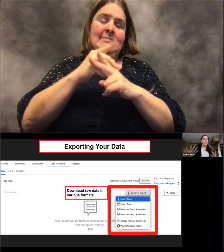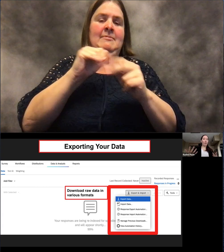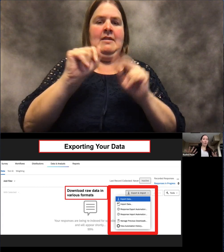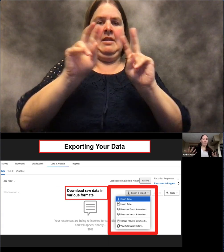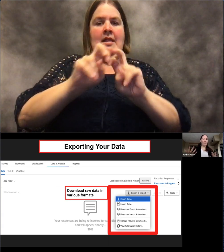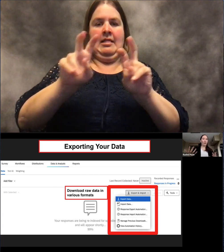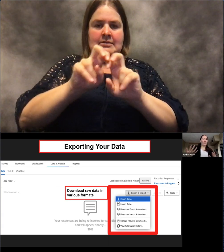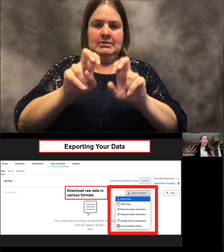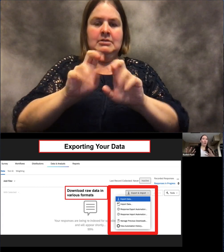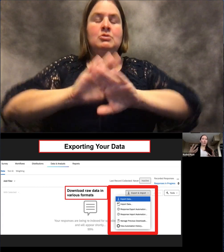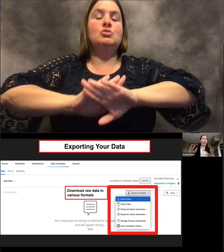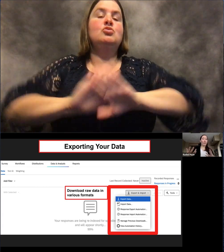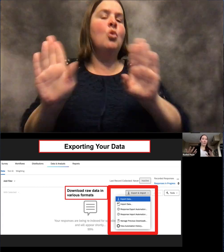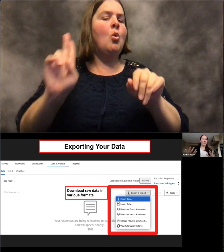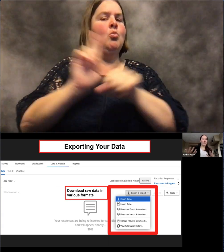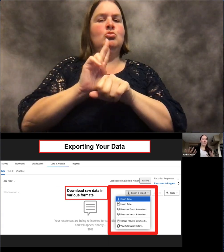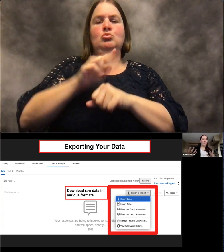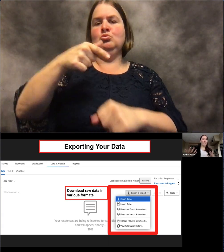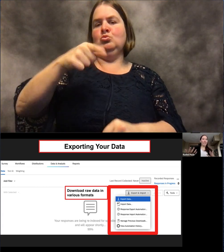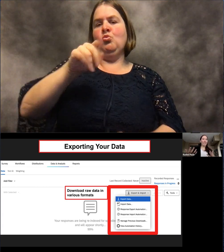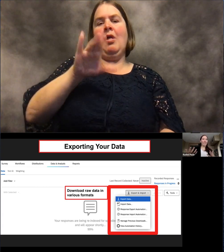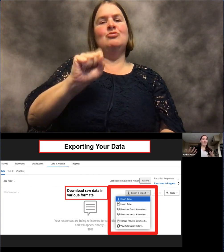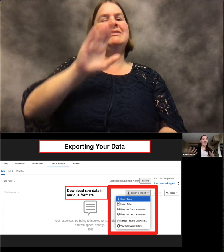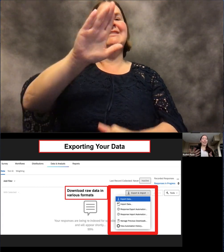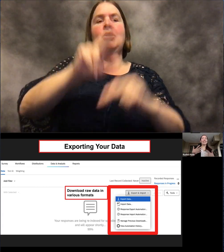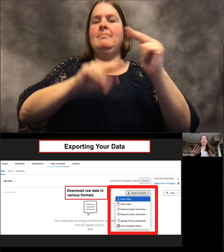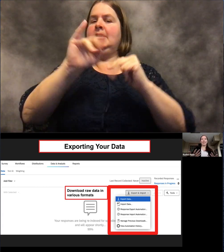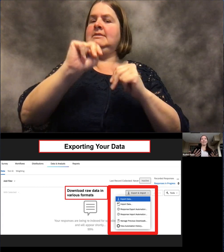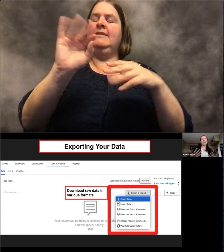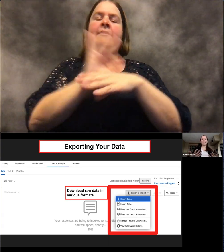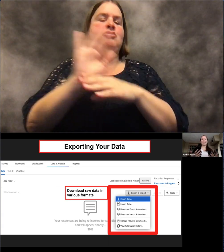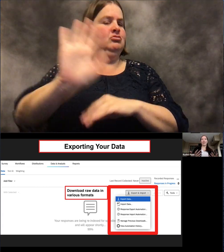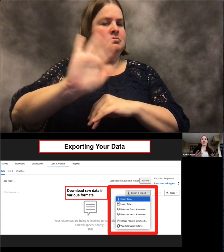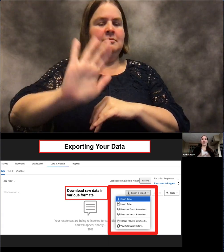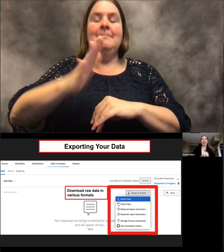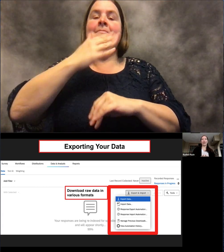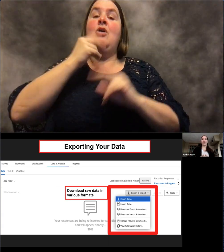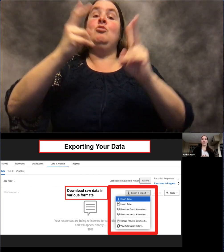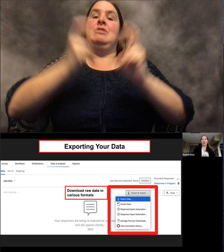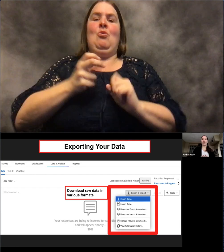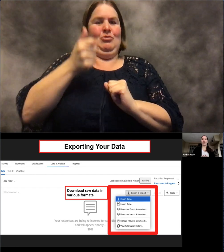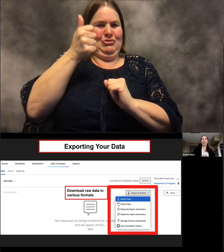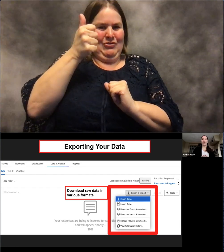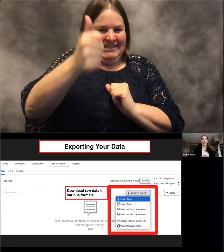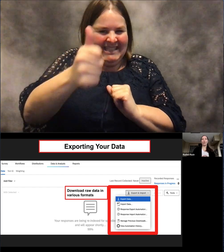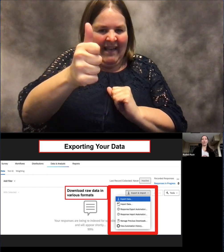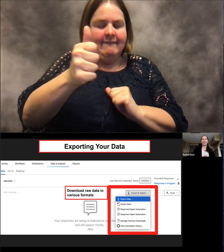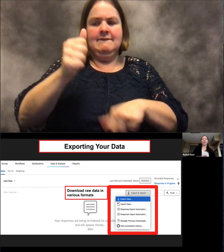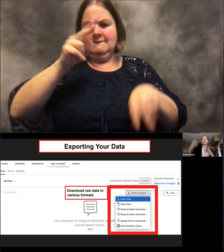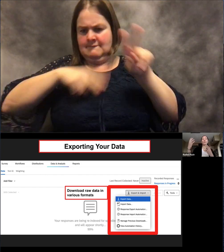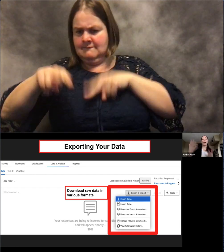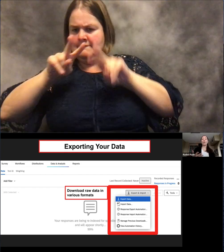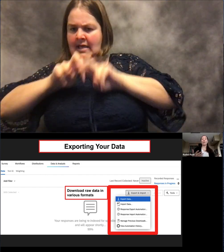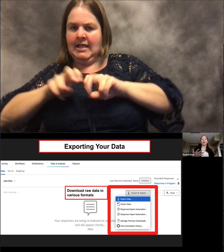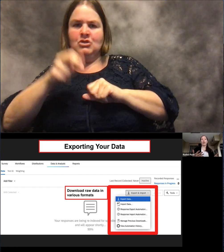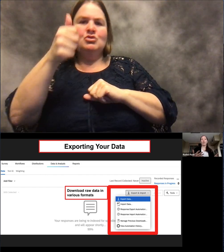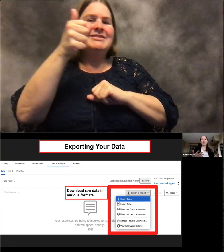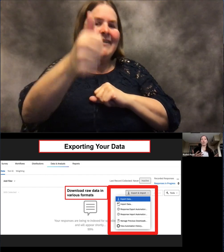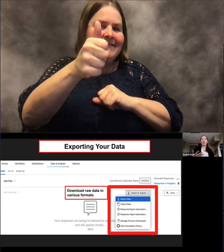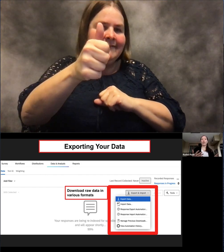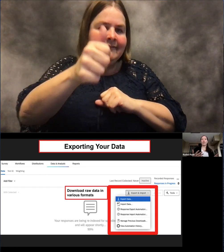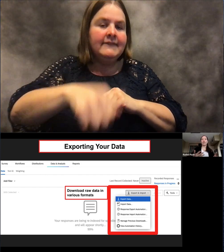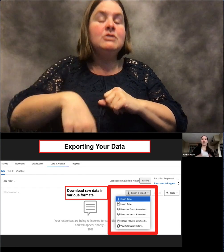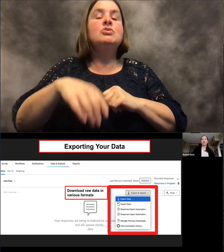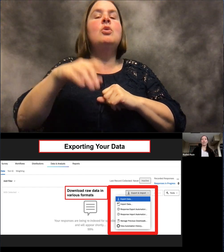not using Qualtrics built-in functions and analyzing and understanding the responses yourself. So downloading that